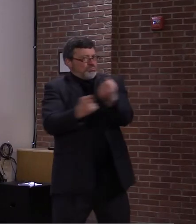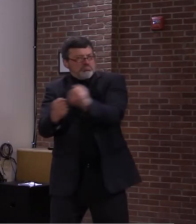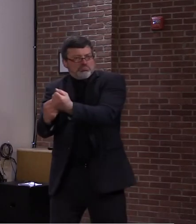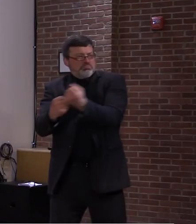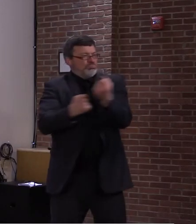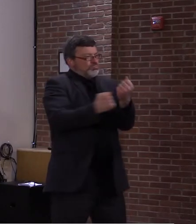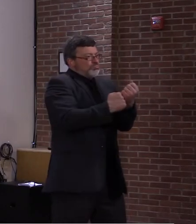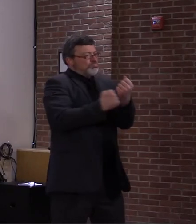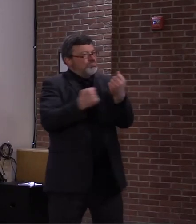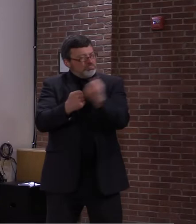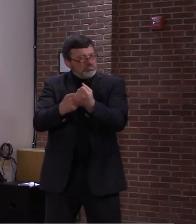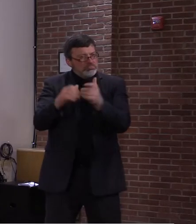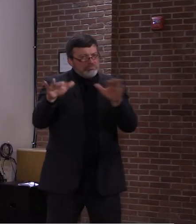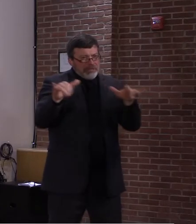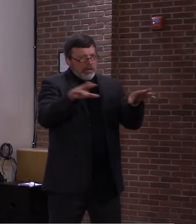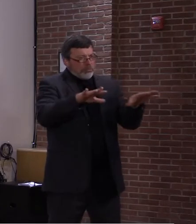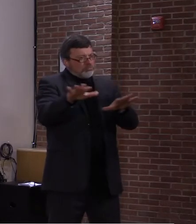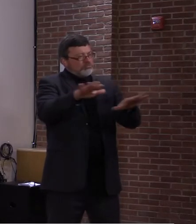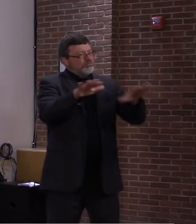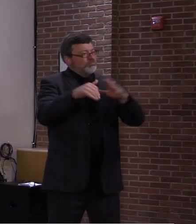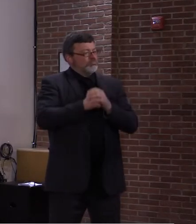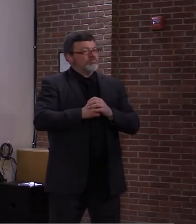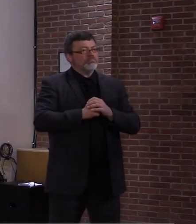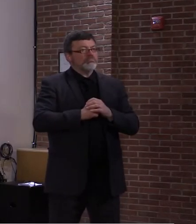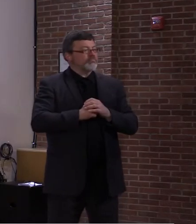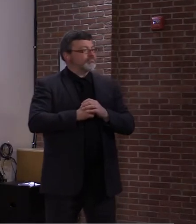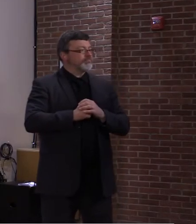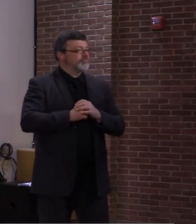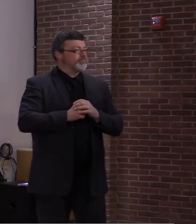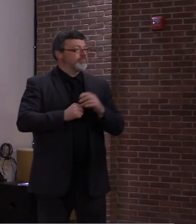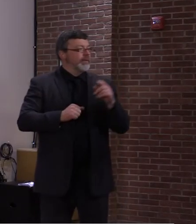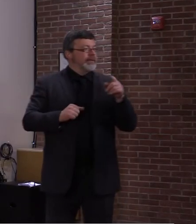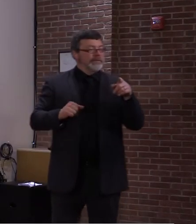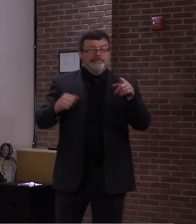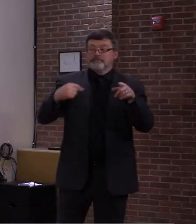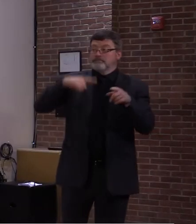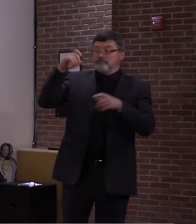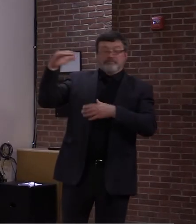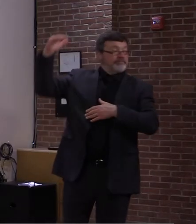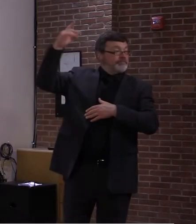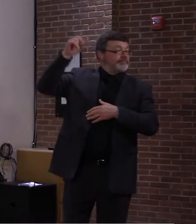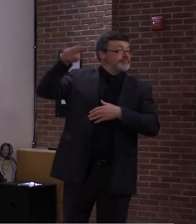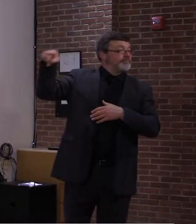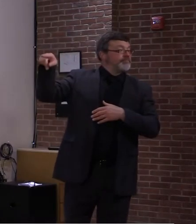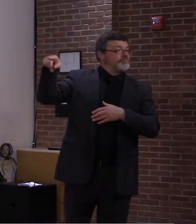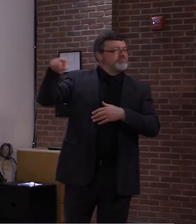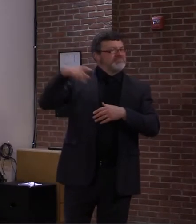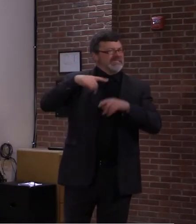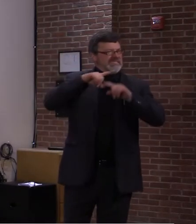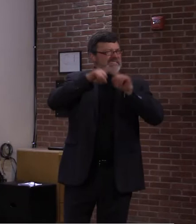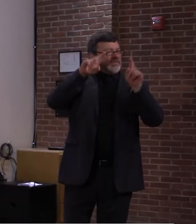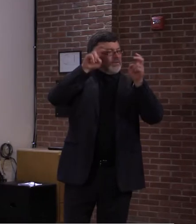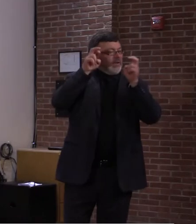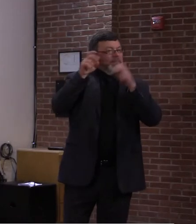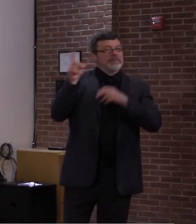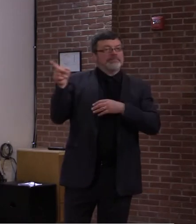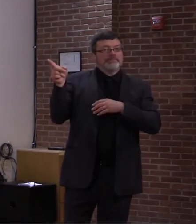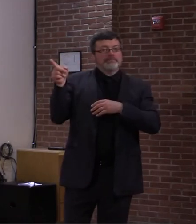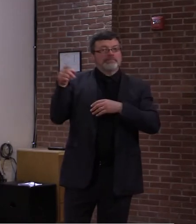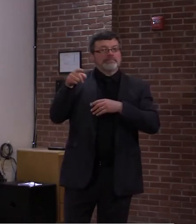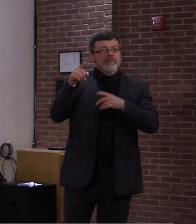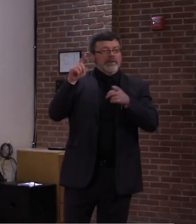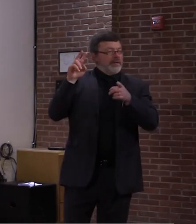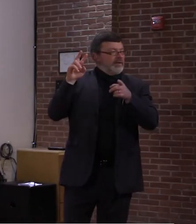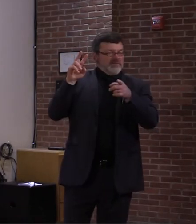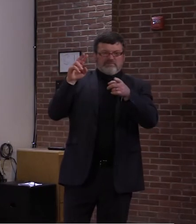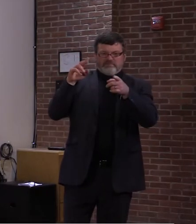Dr. Levine, I'd like to throw you a curveball in light of the SCOTUS news. Can you